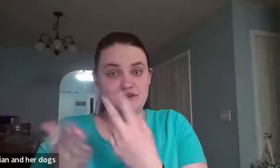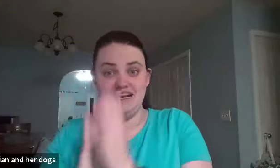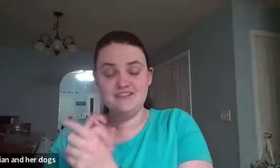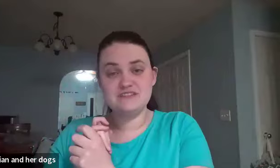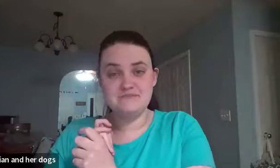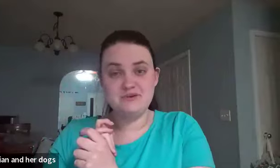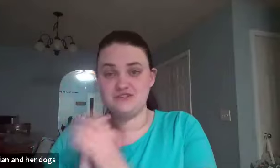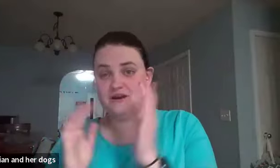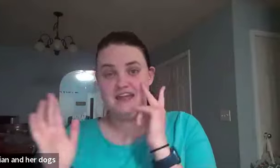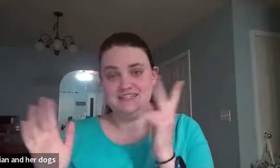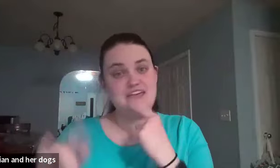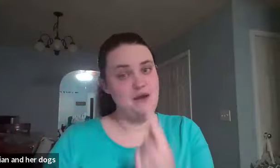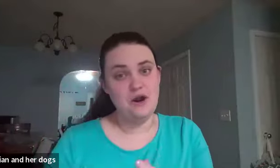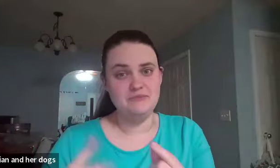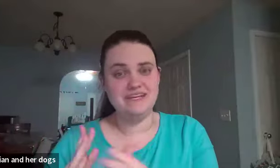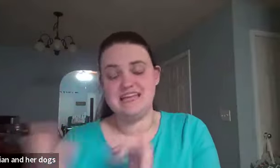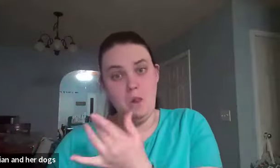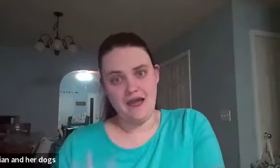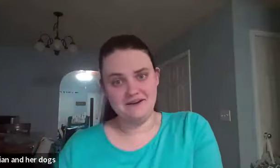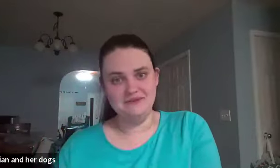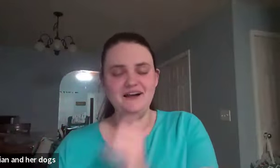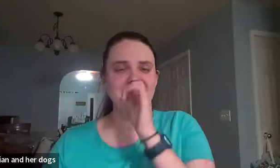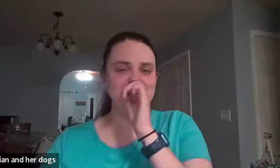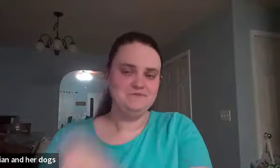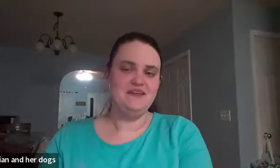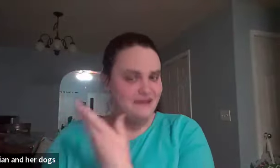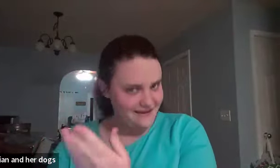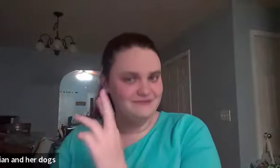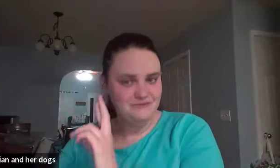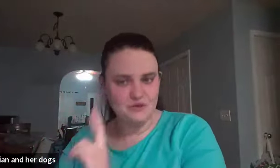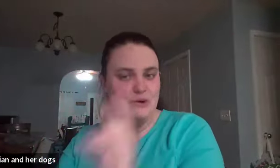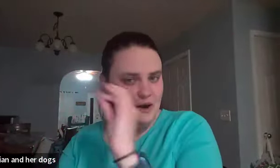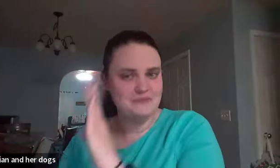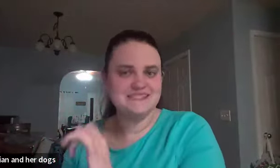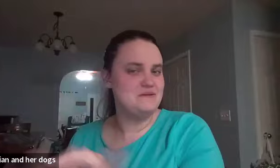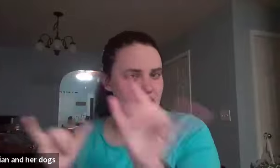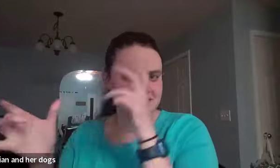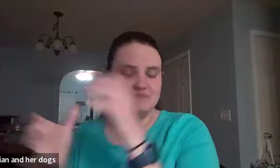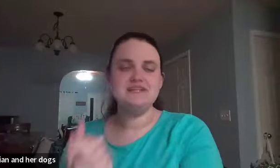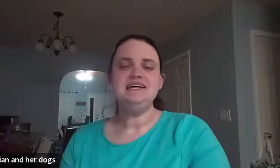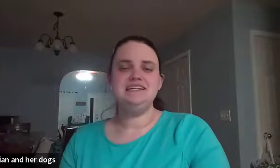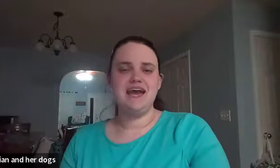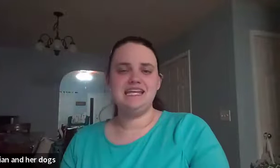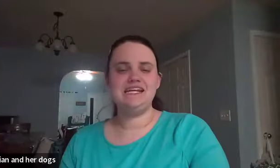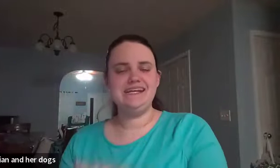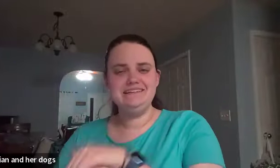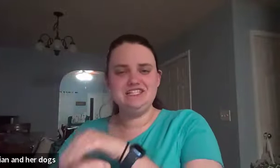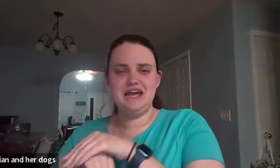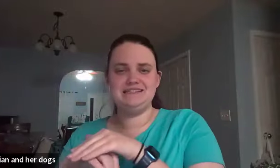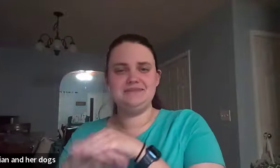read any of those type of books or I'd say that word because I don't like them. Again, the rhubarb, same concept. Yeah, your English kind of